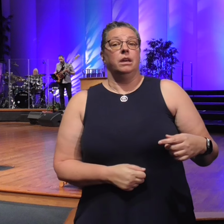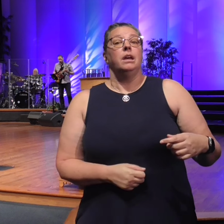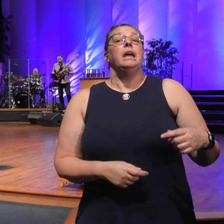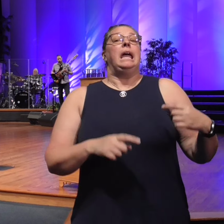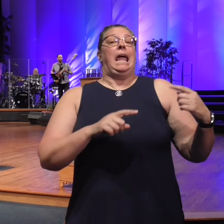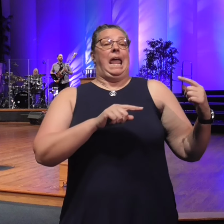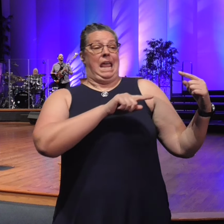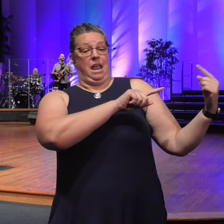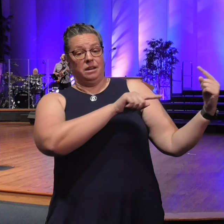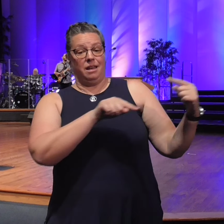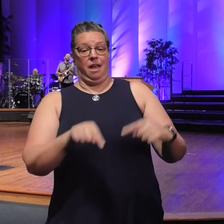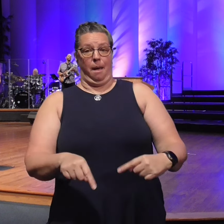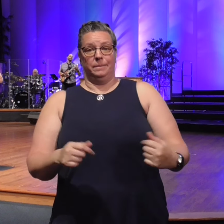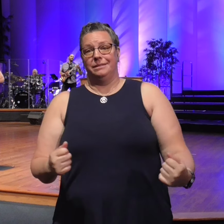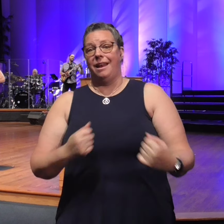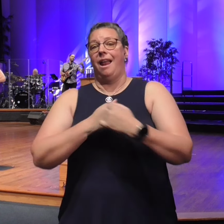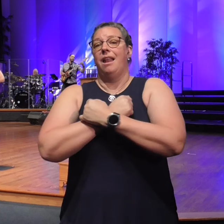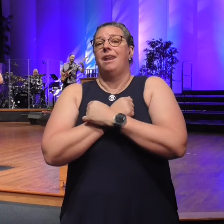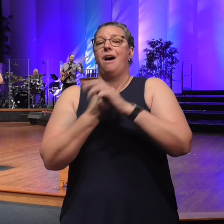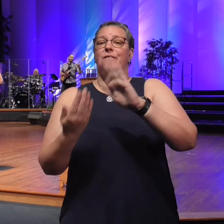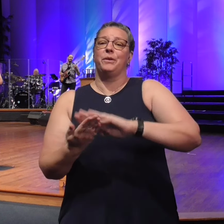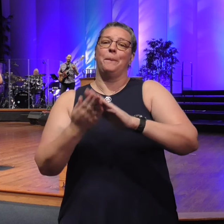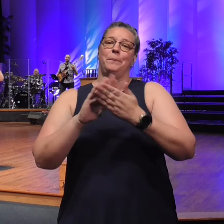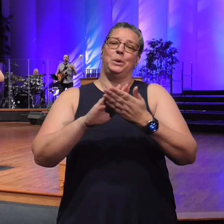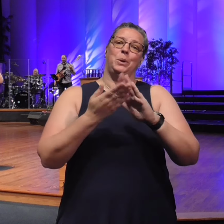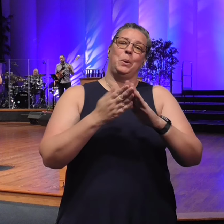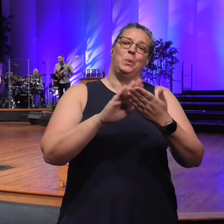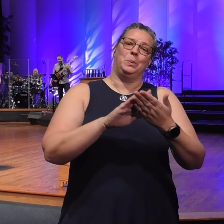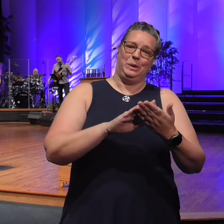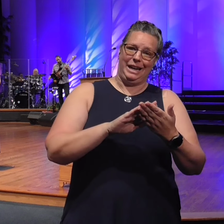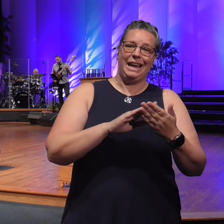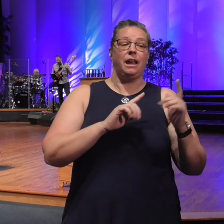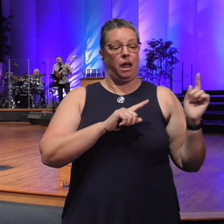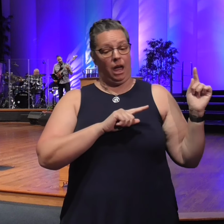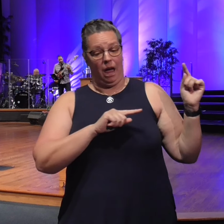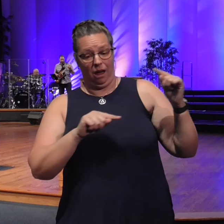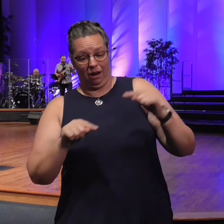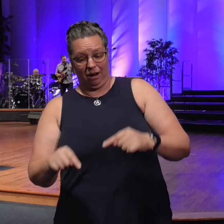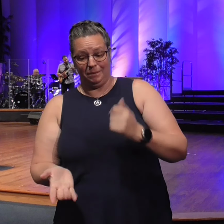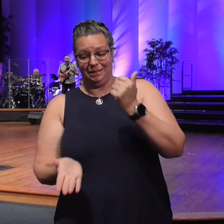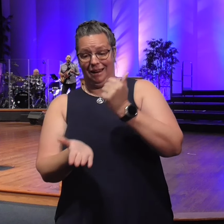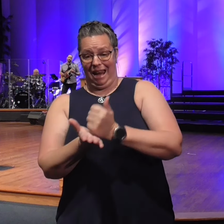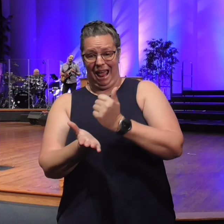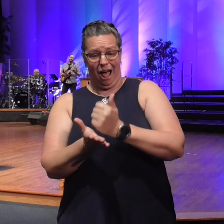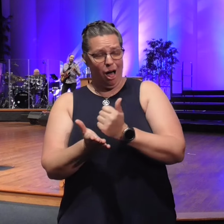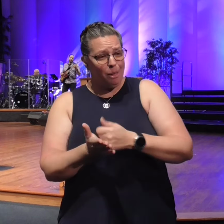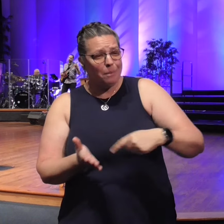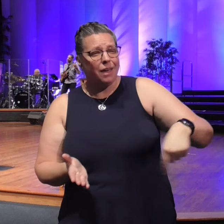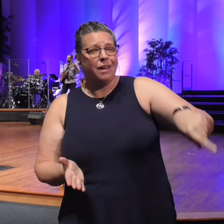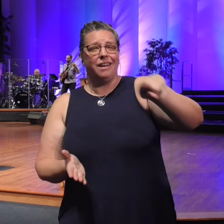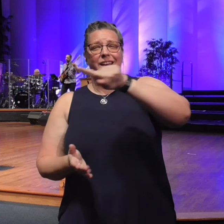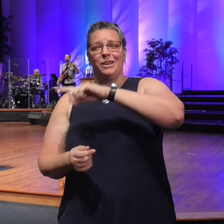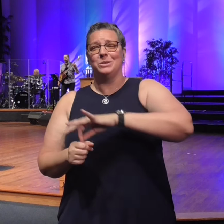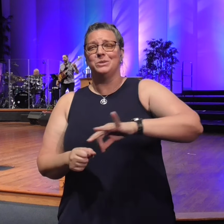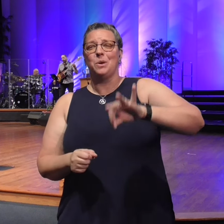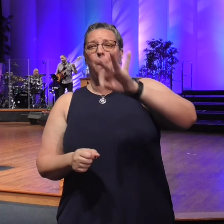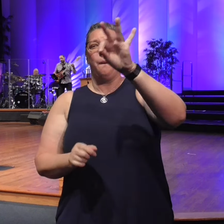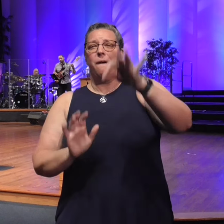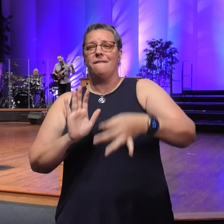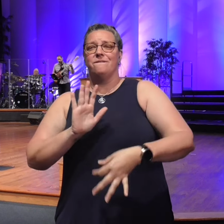It comes in loving community. It comes in helping a soul find